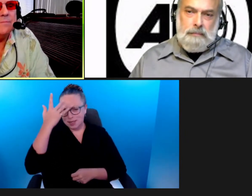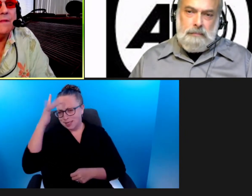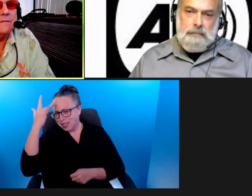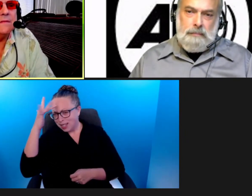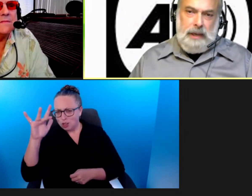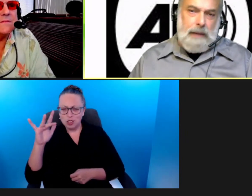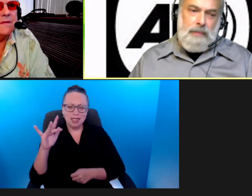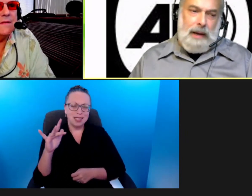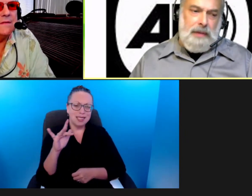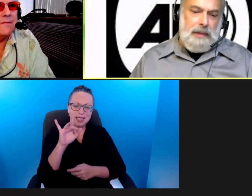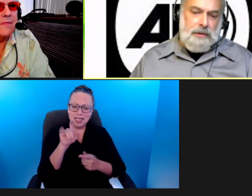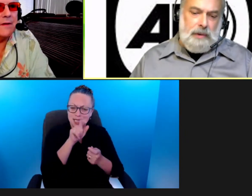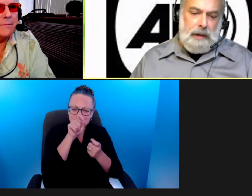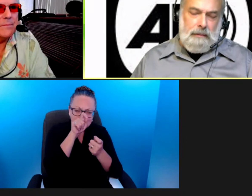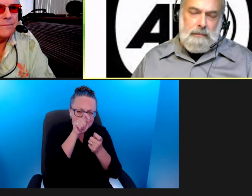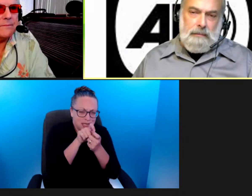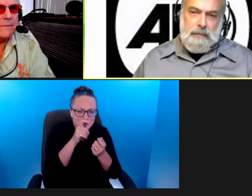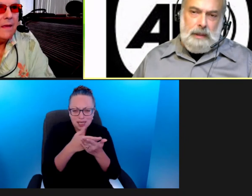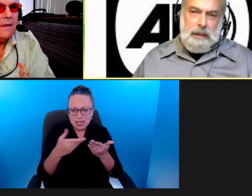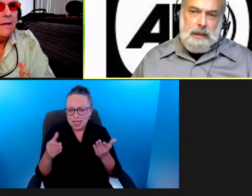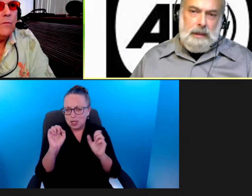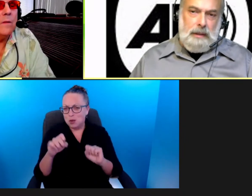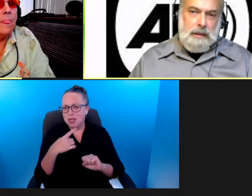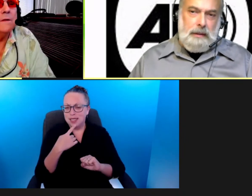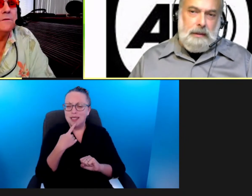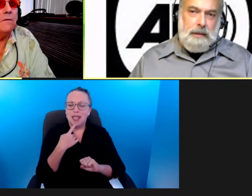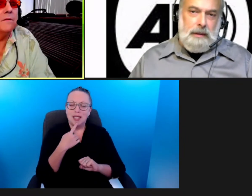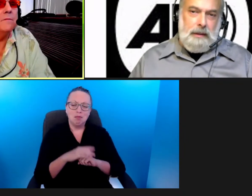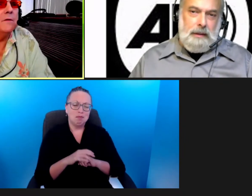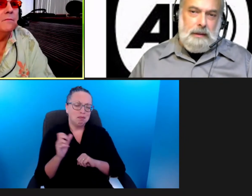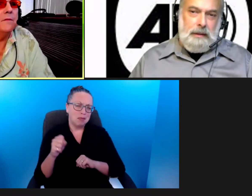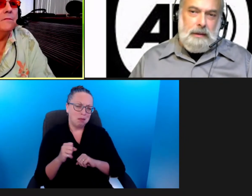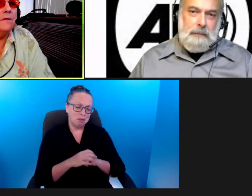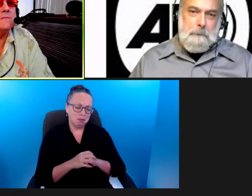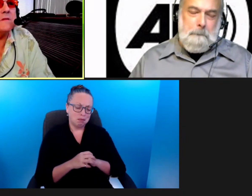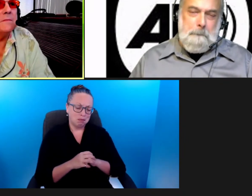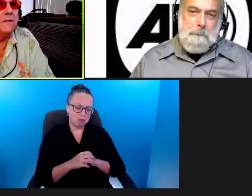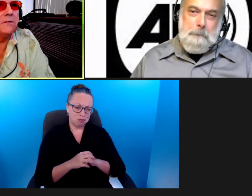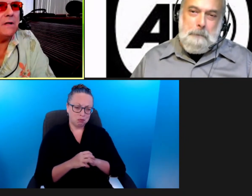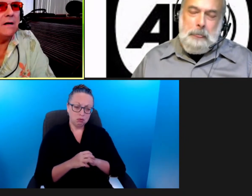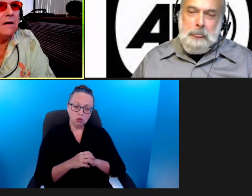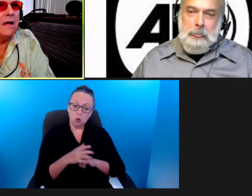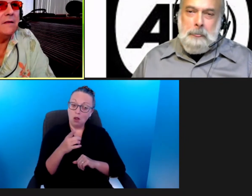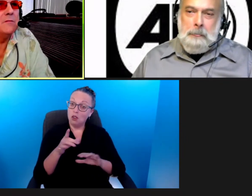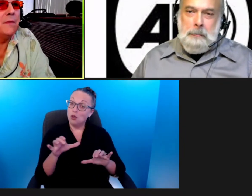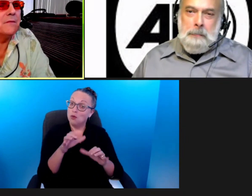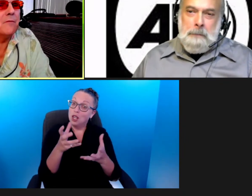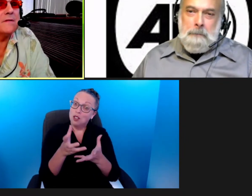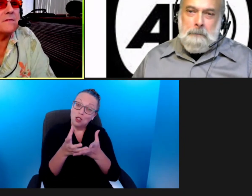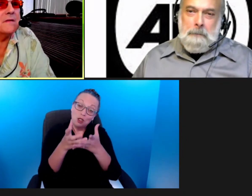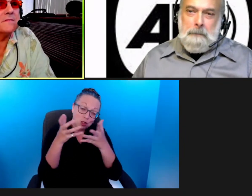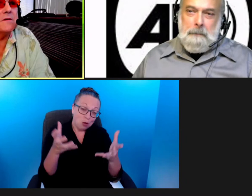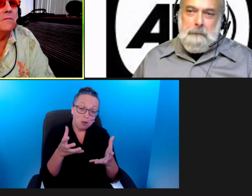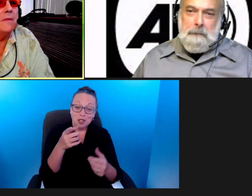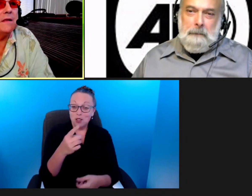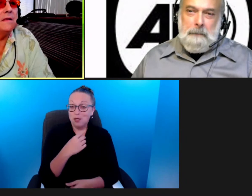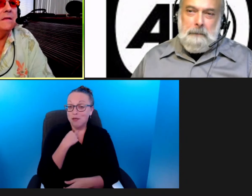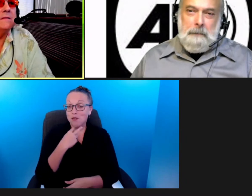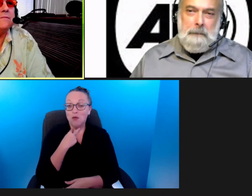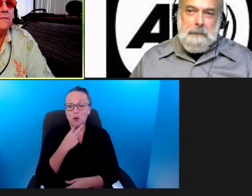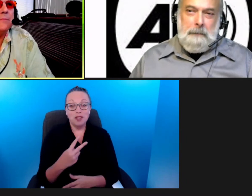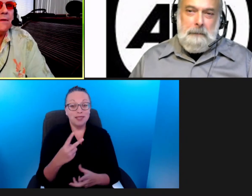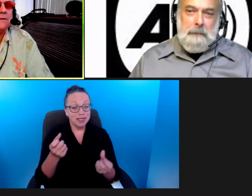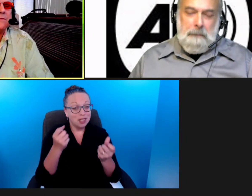yeah. Yeah, I think that's right. Well, Joel, you've done so much, and you've been the voice in so